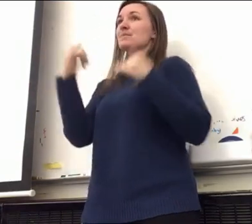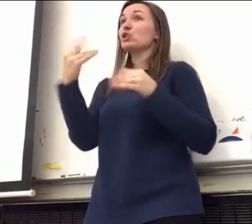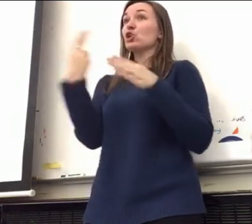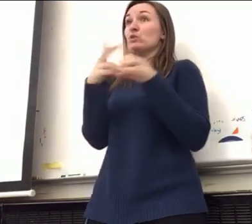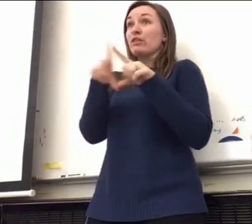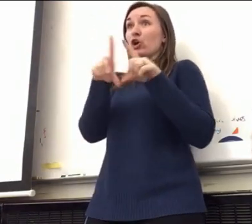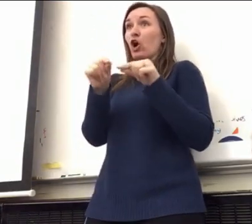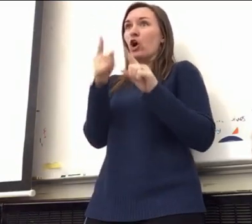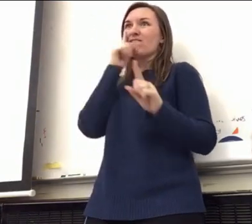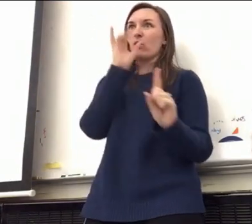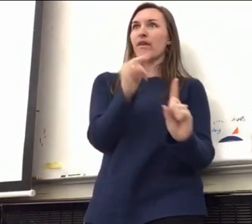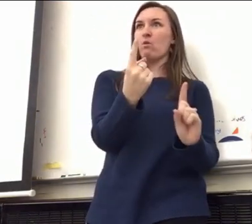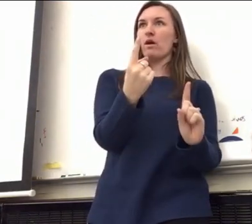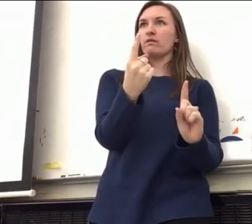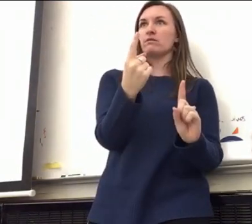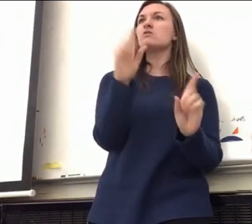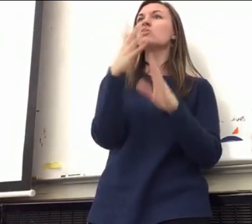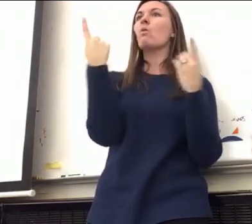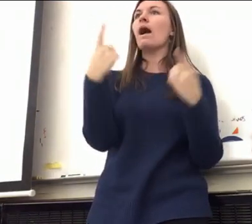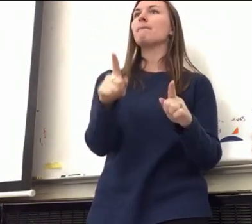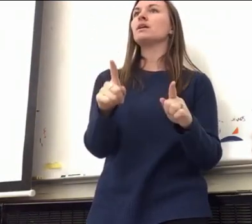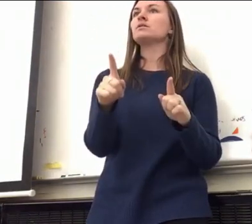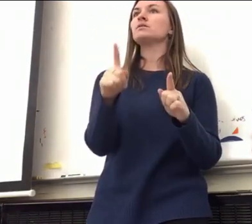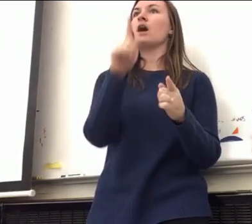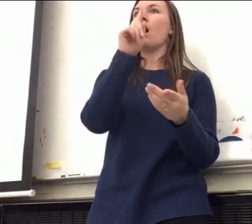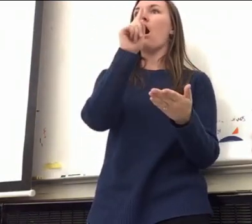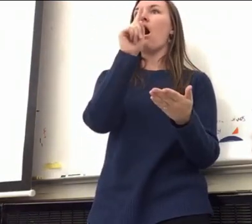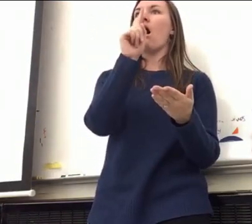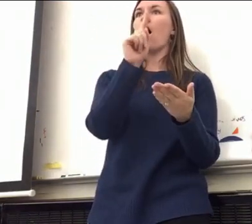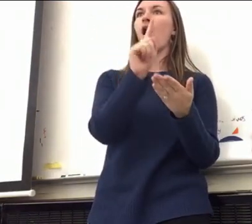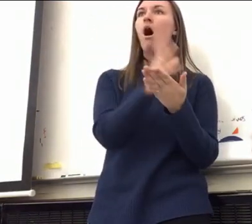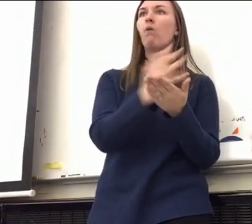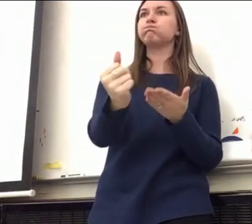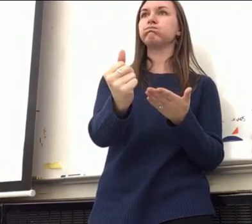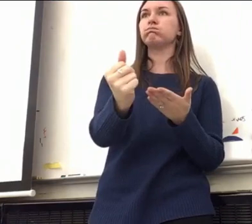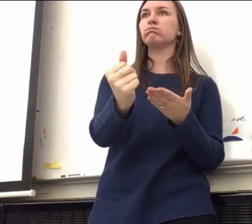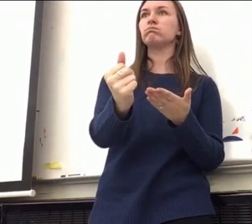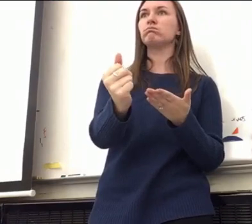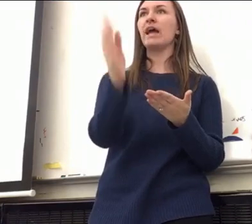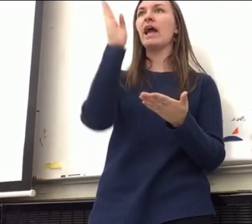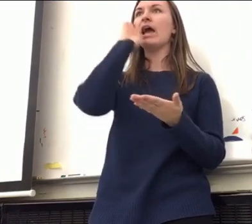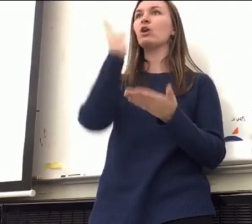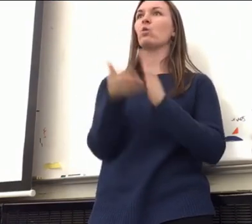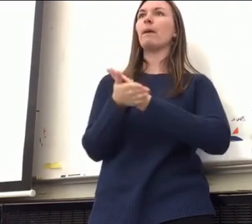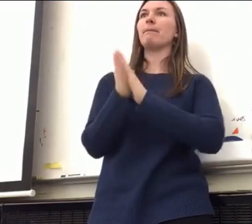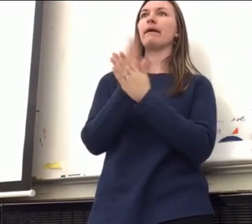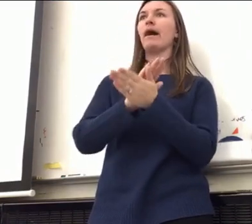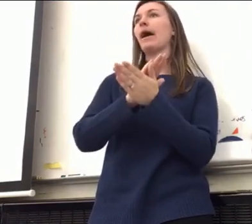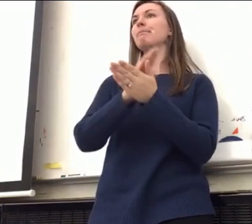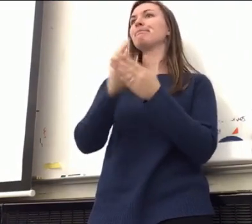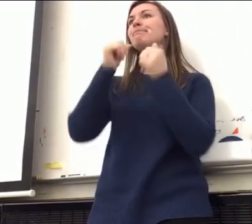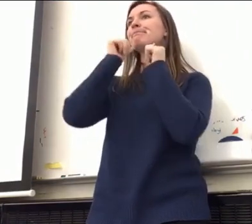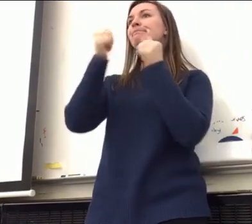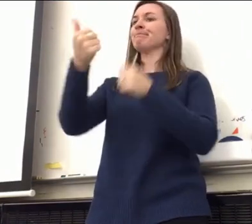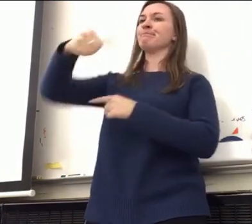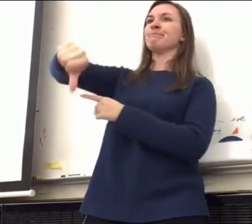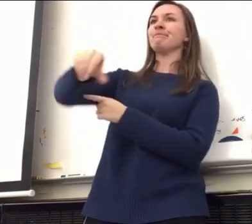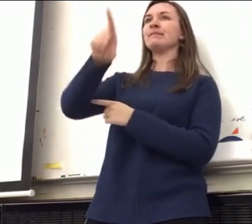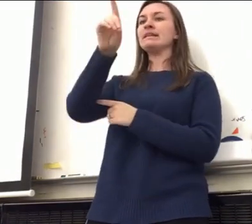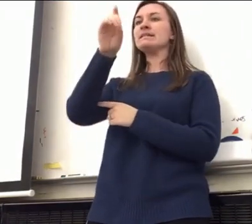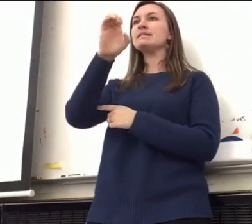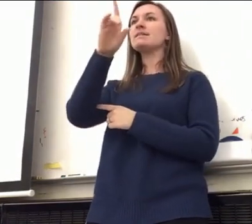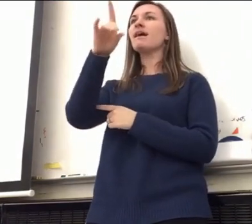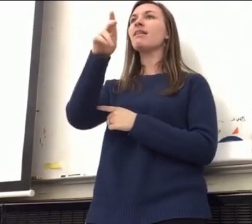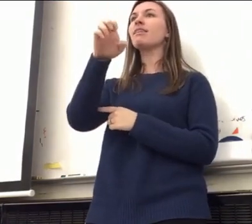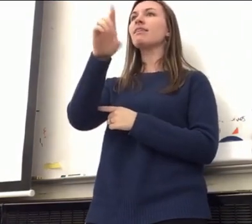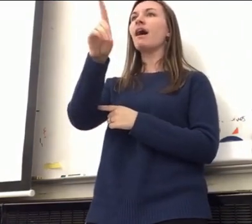in that U.S. Bank account? It's going to be gone. And your card's a decline, right? So that's what's going to happen here. Eventually, we